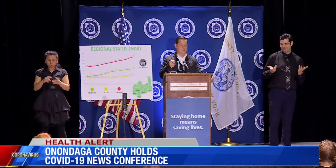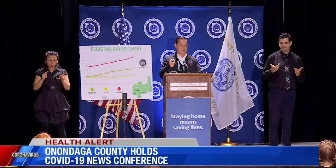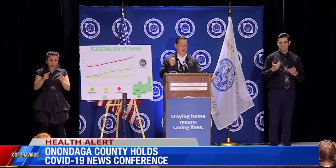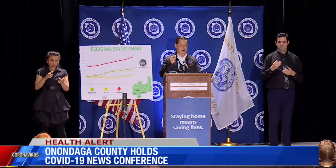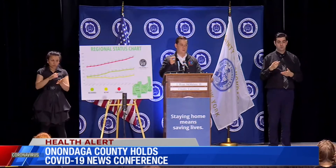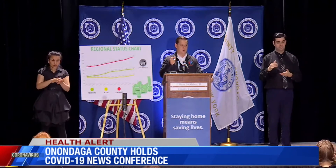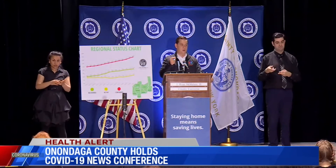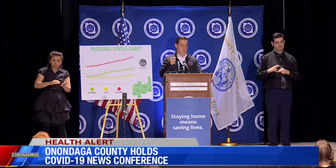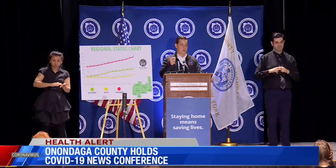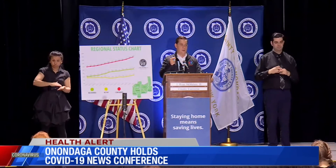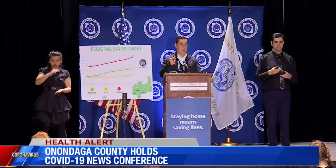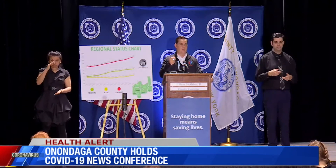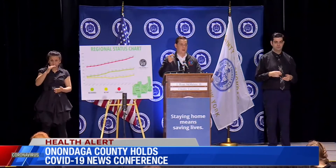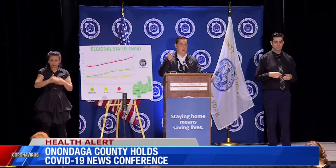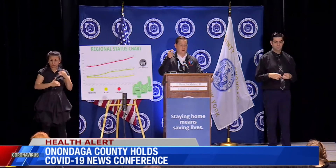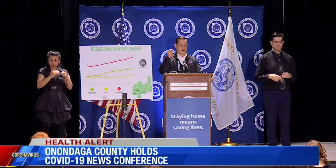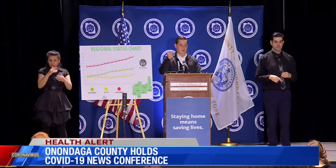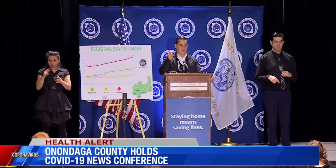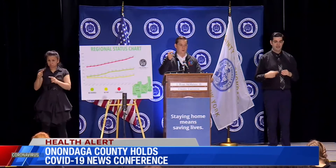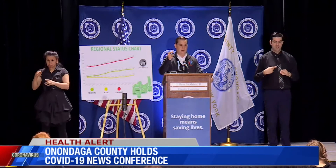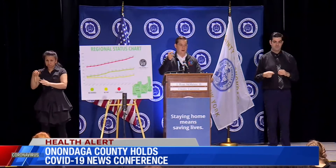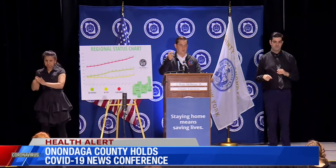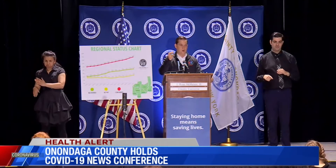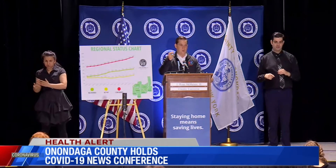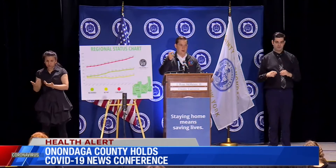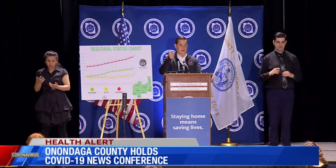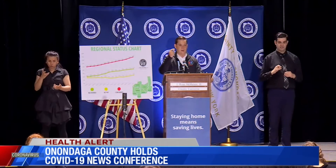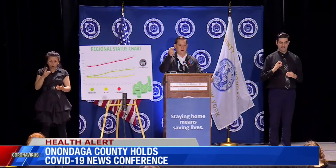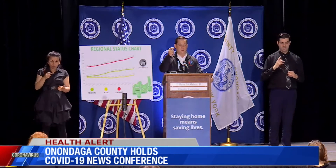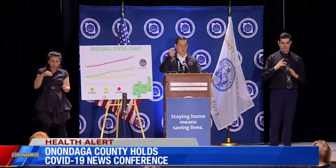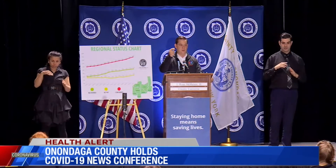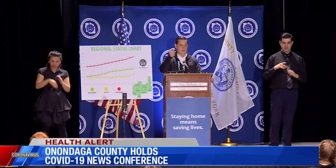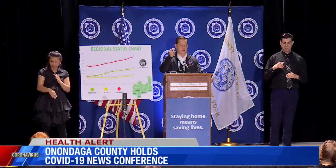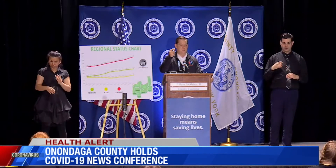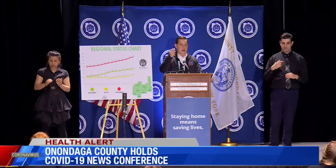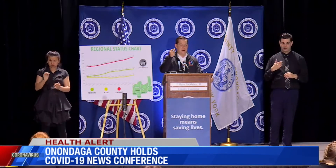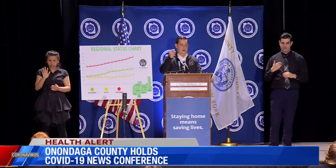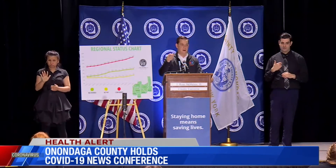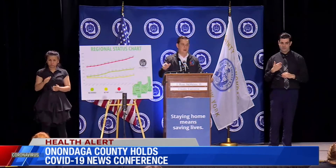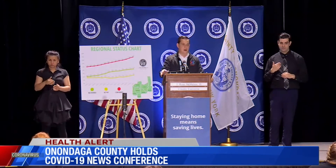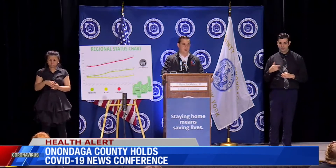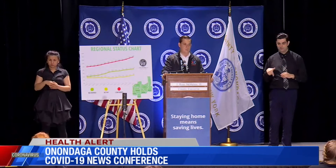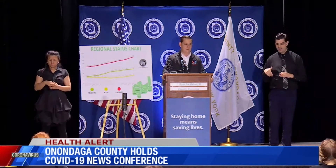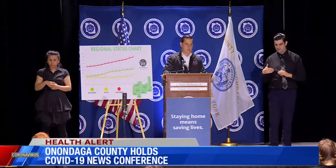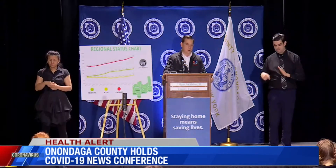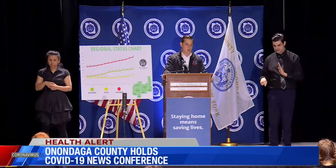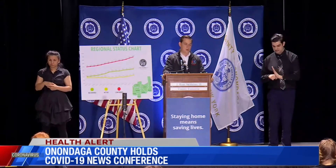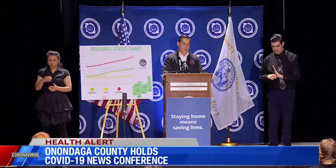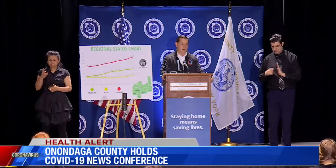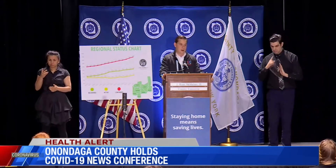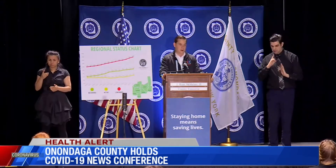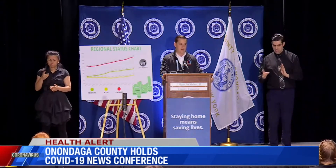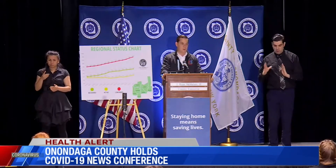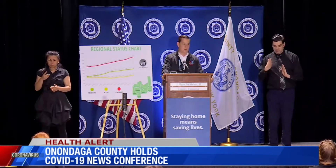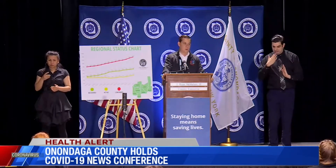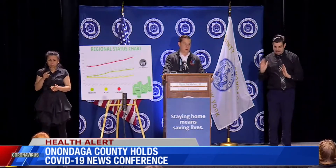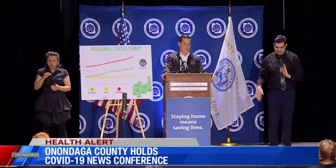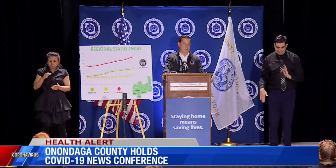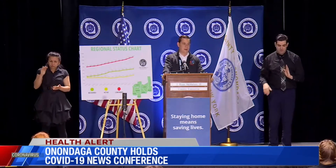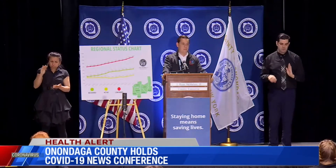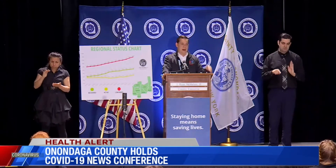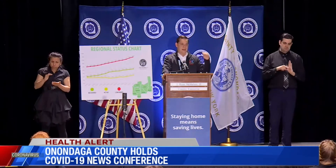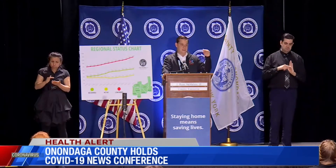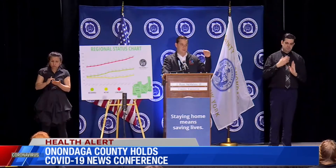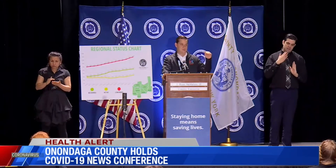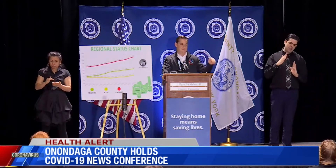really bad, to negative, really bad, and then hopefully negative, really bad, and then hopefully just negative bad. So we will